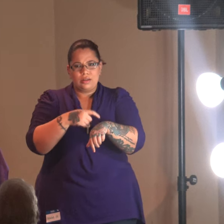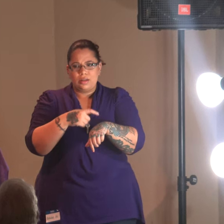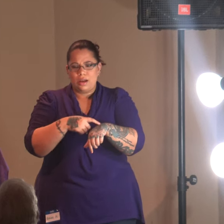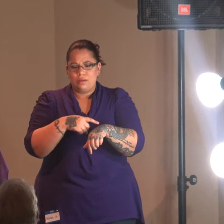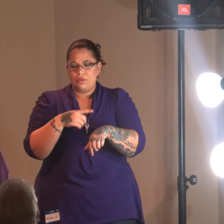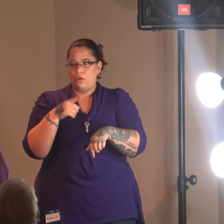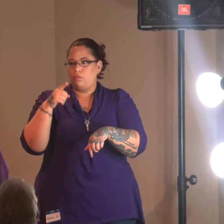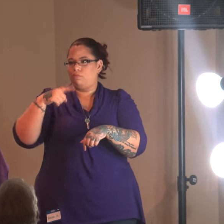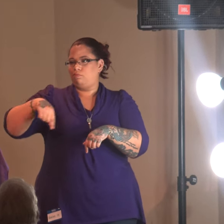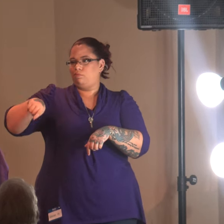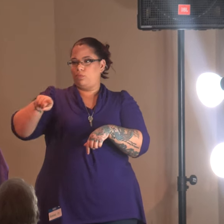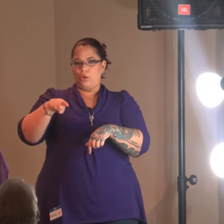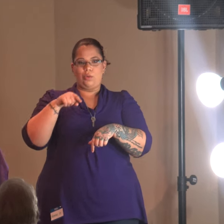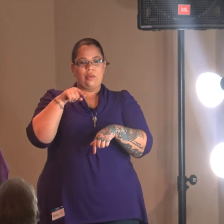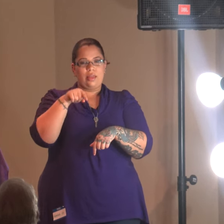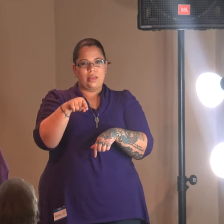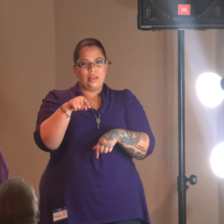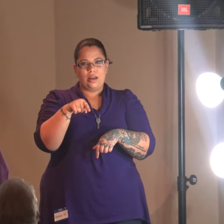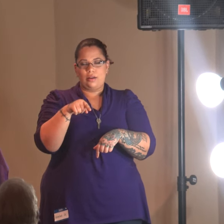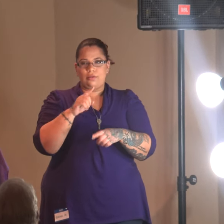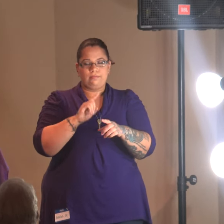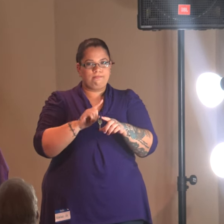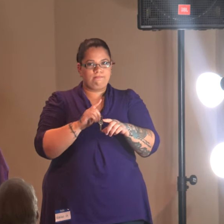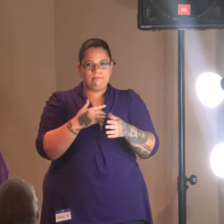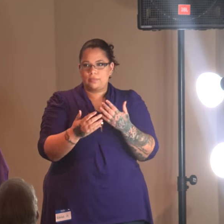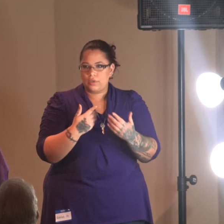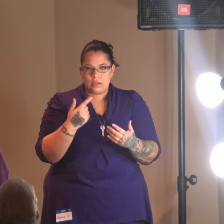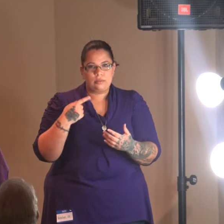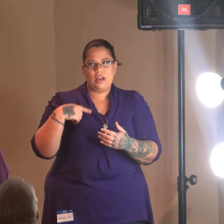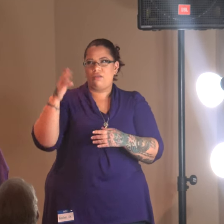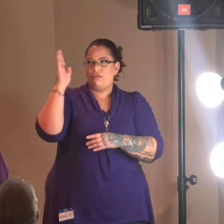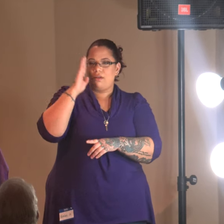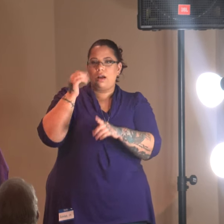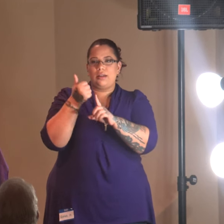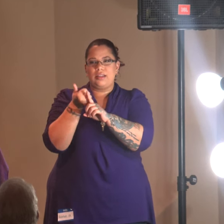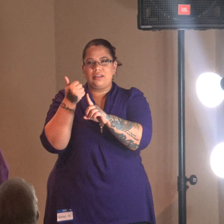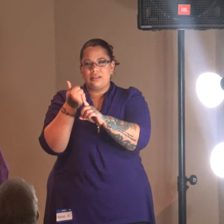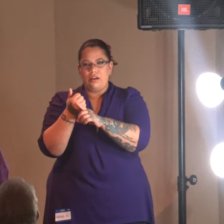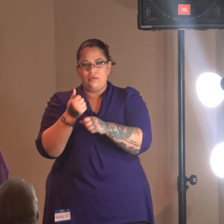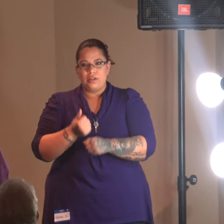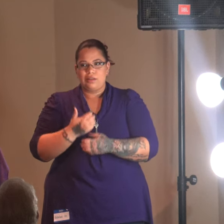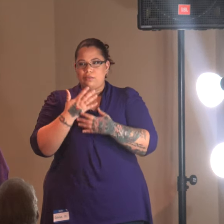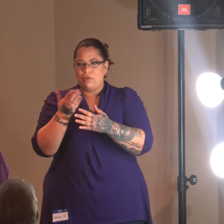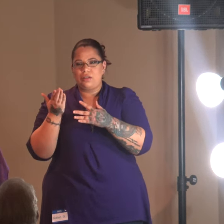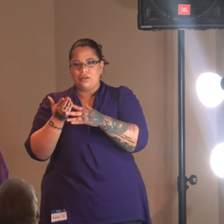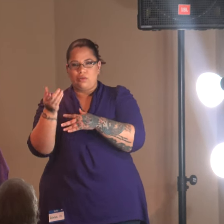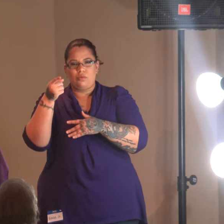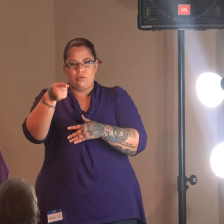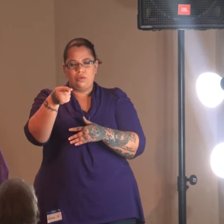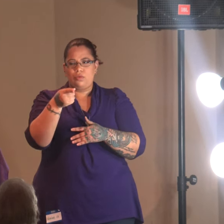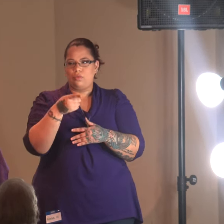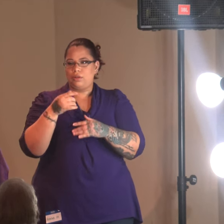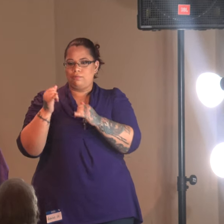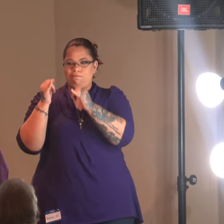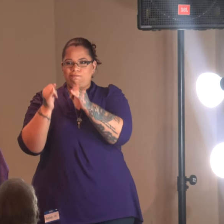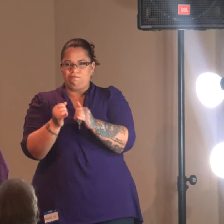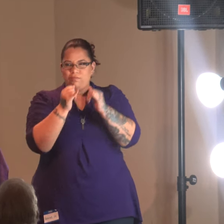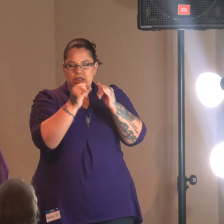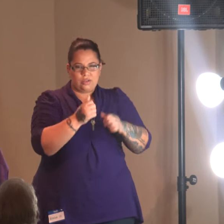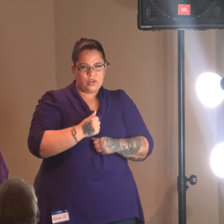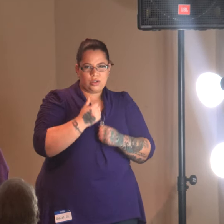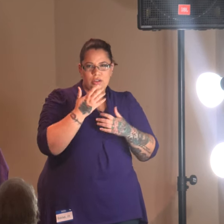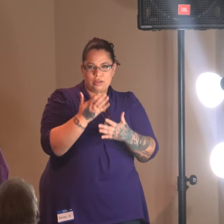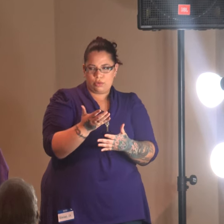center of the universe. Right where you are is God itself expressing as you, as an individual